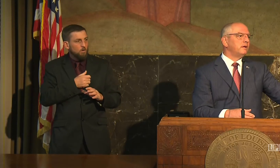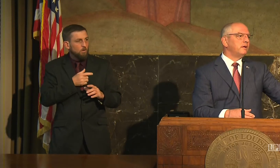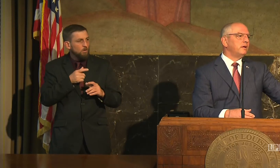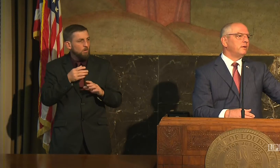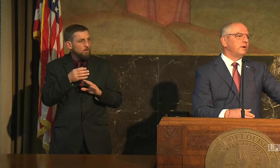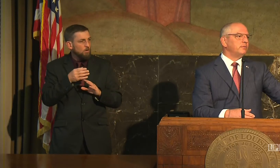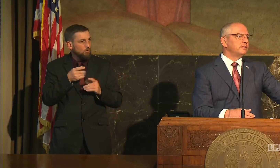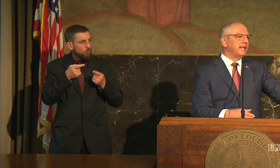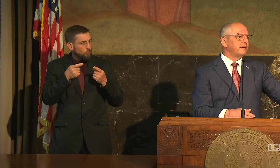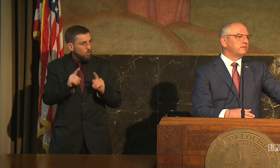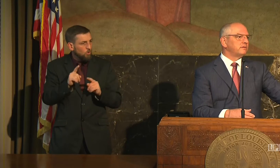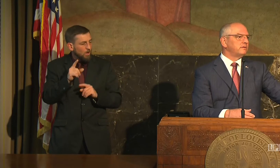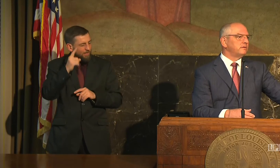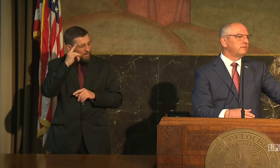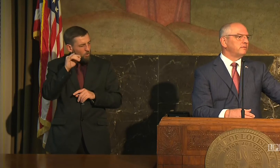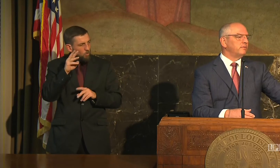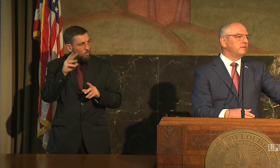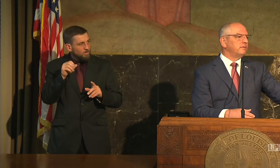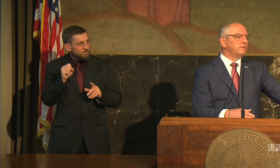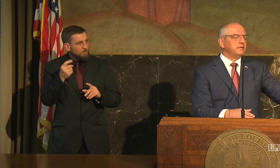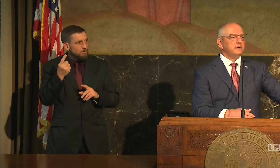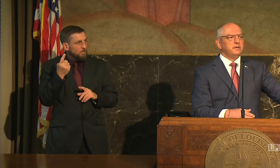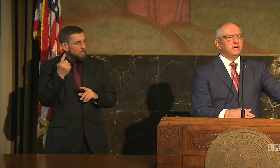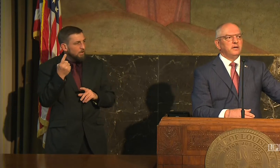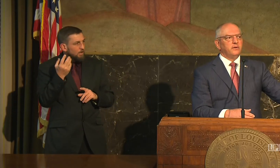2019? Well, it was last.